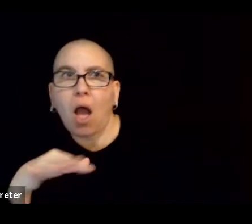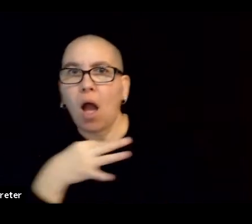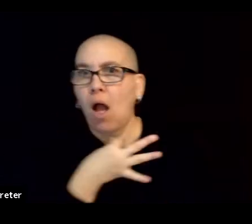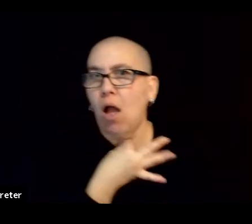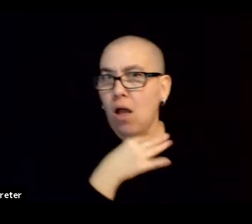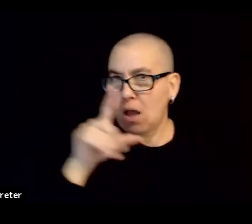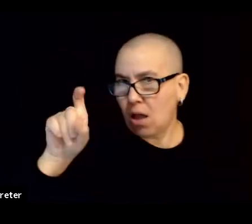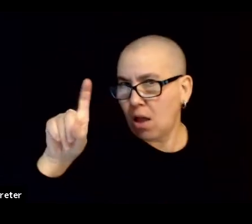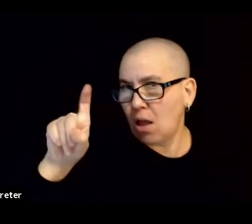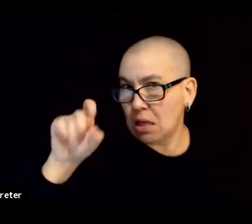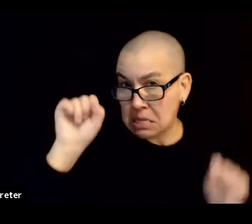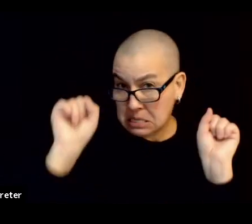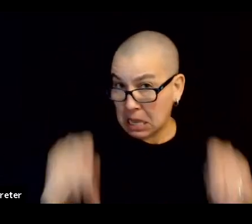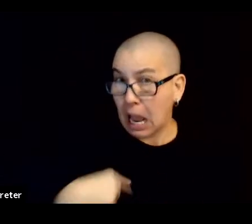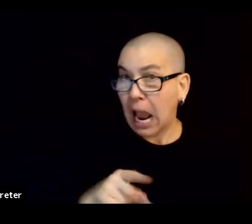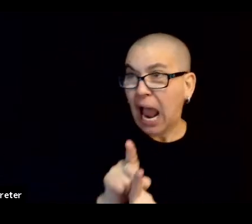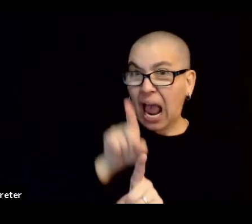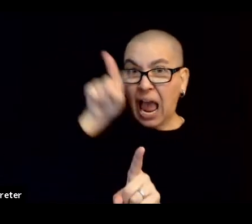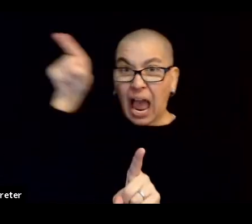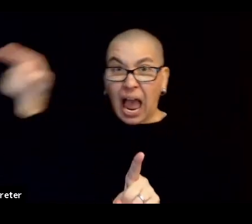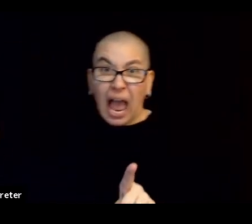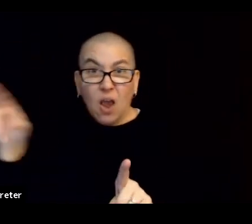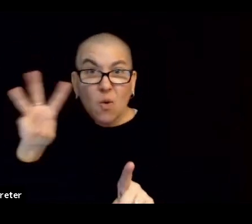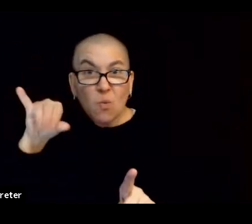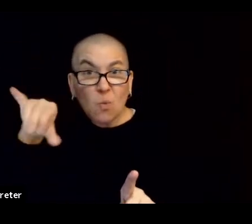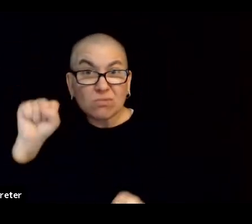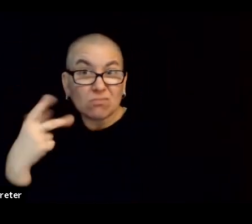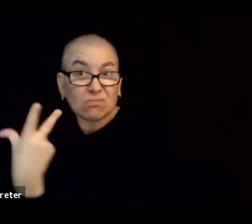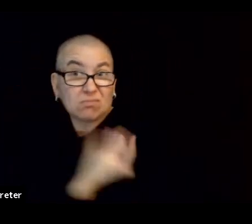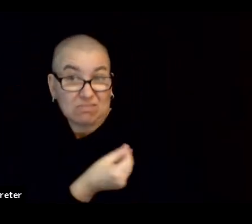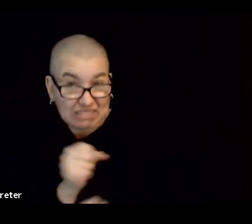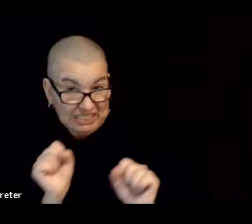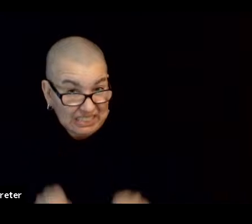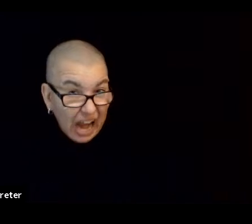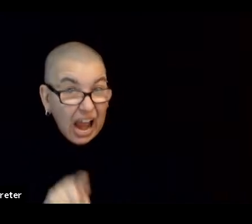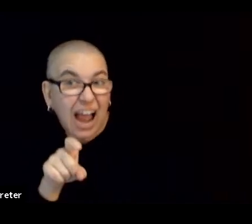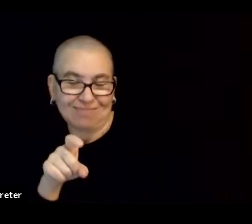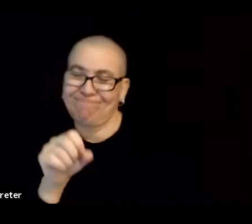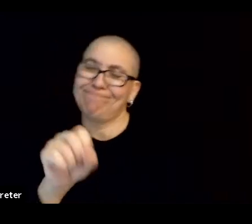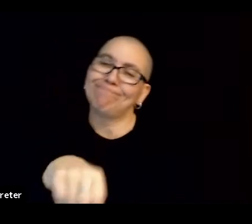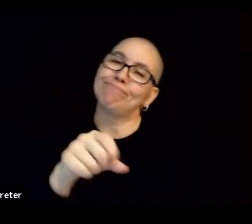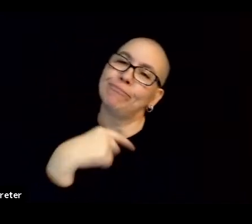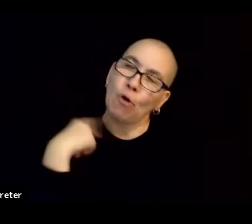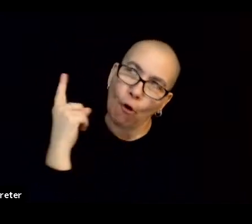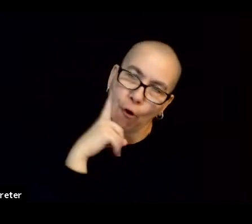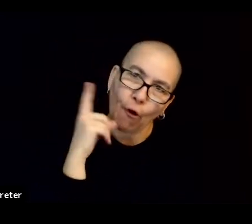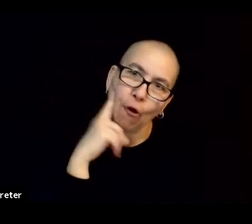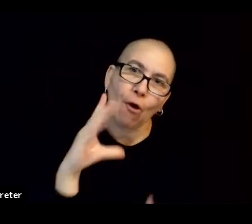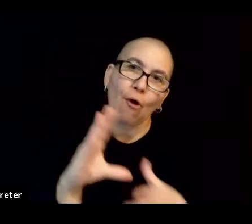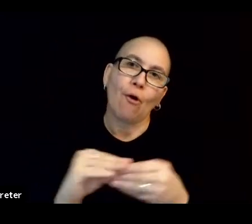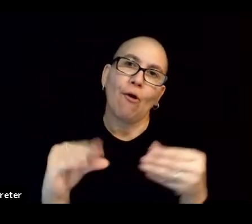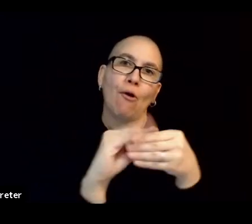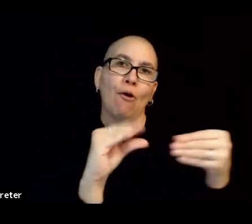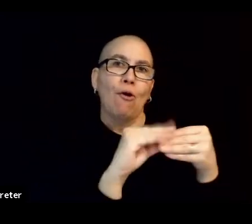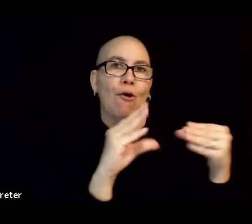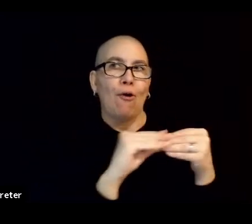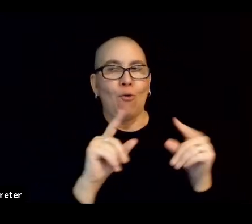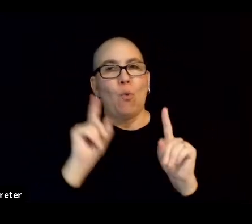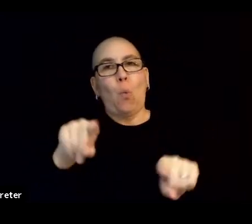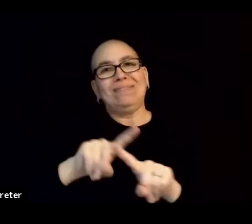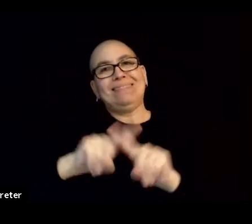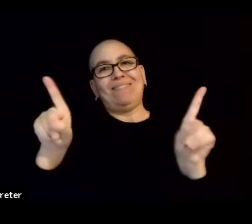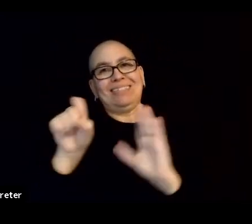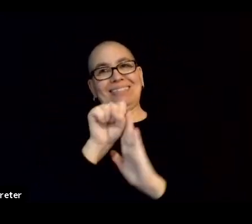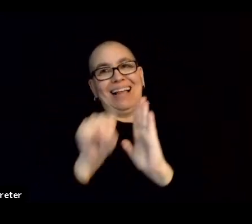Yes, right. We're aware of people who have traveled to other states with this intent to